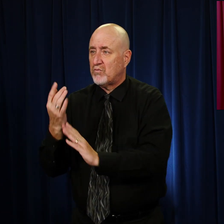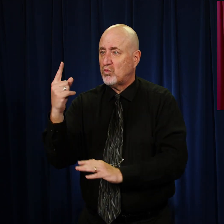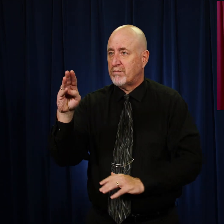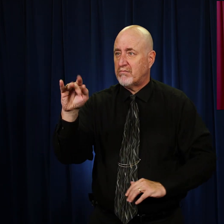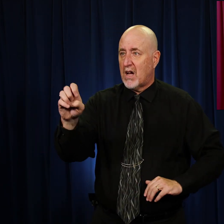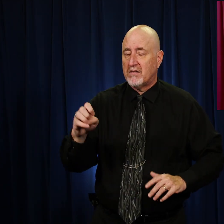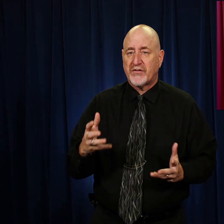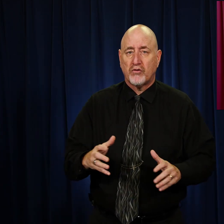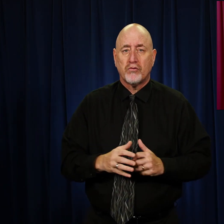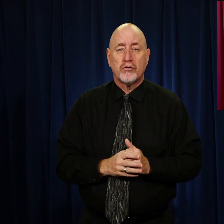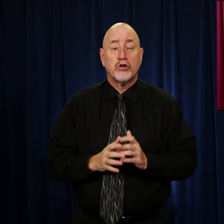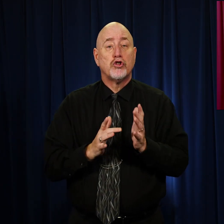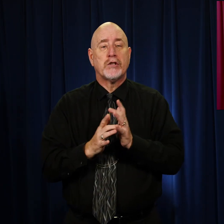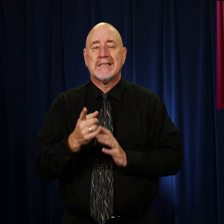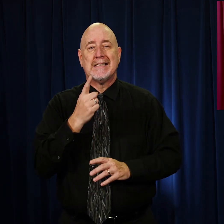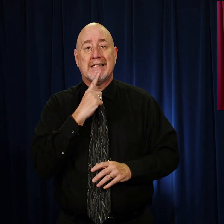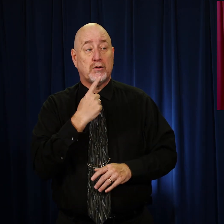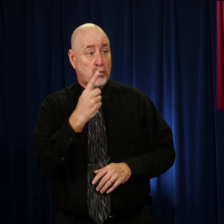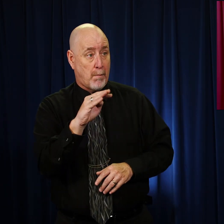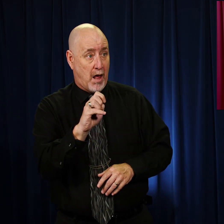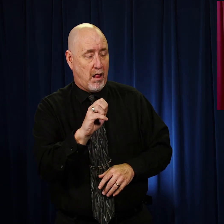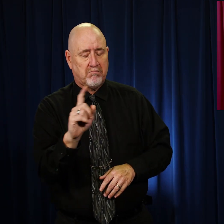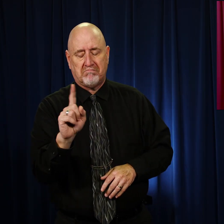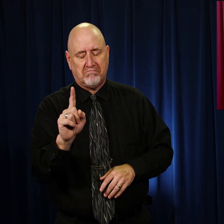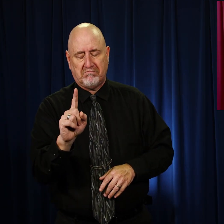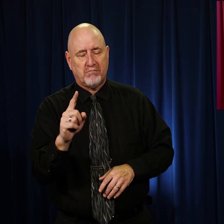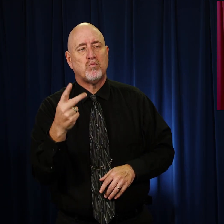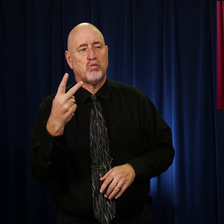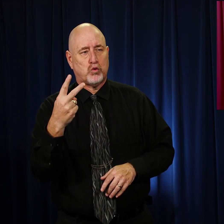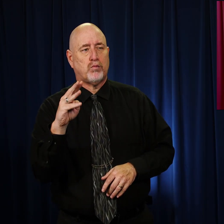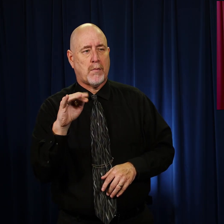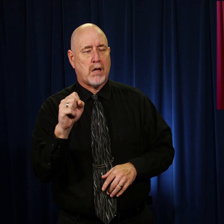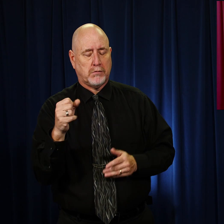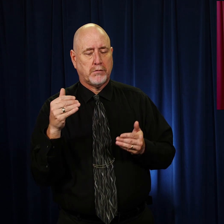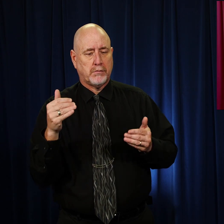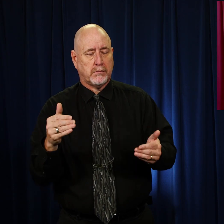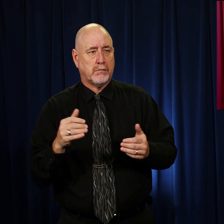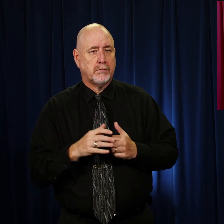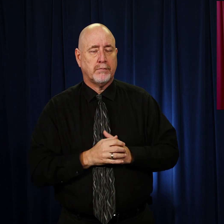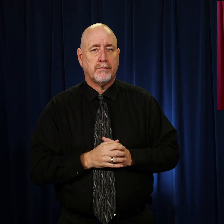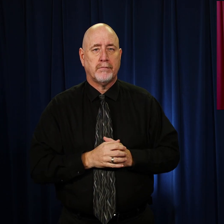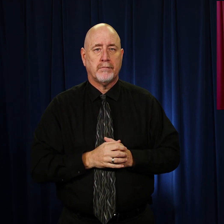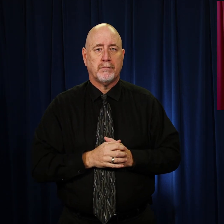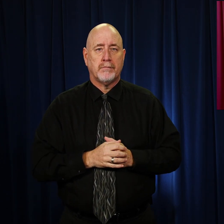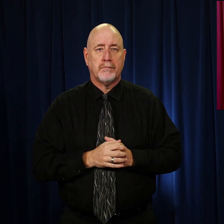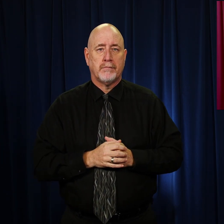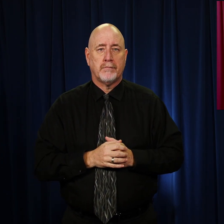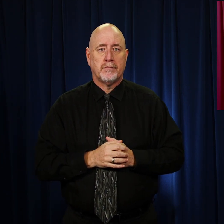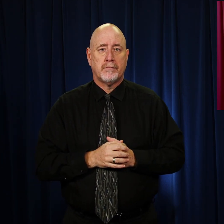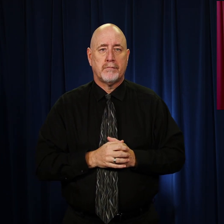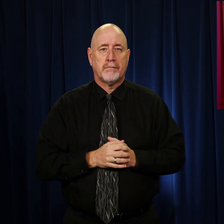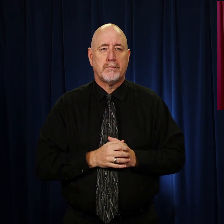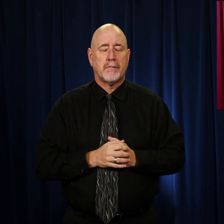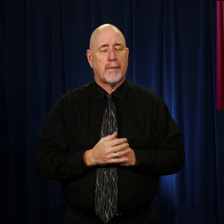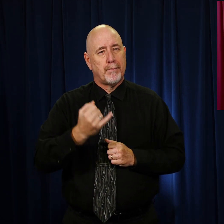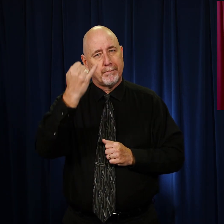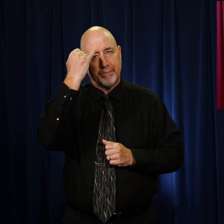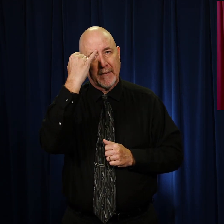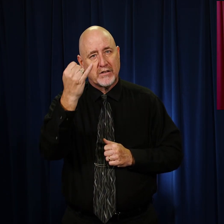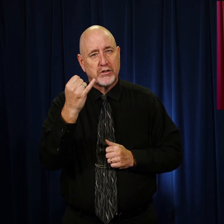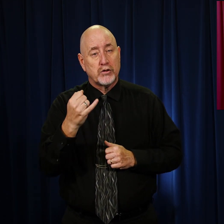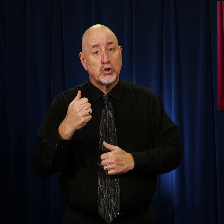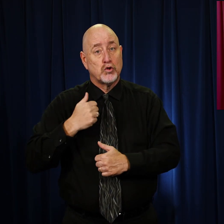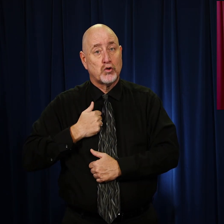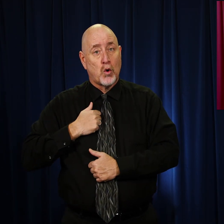going to go 1 mile. And Jesus comes in and says, go ahead and carry it a 2nd mile. Don't you imagine